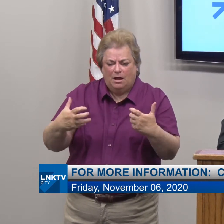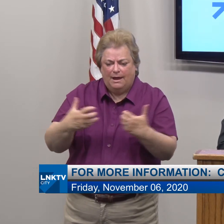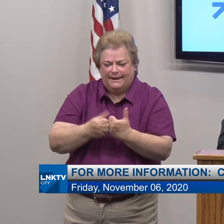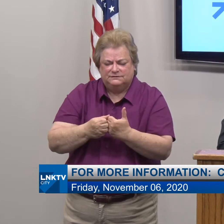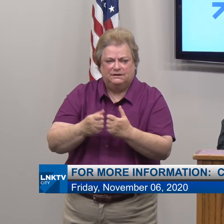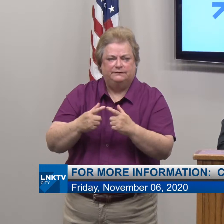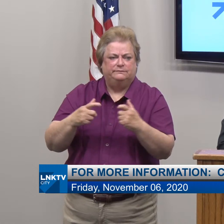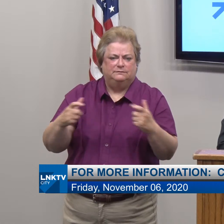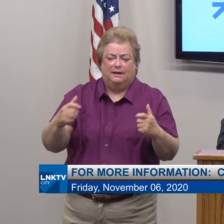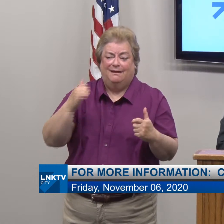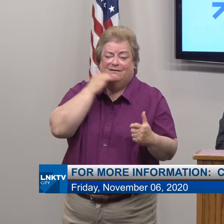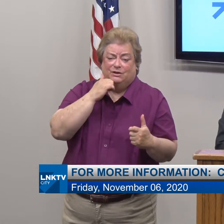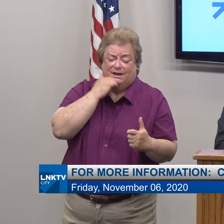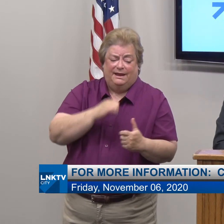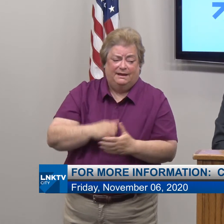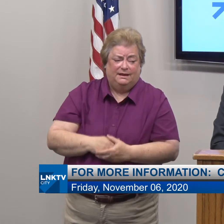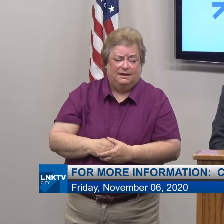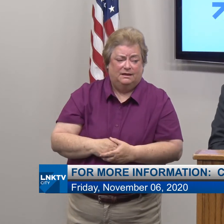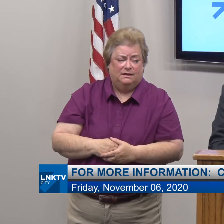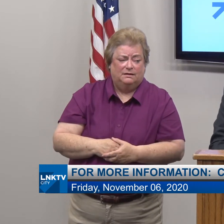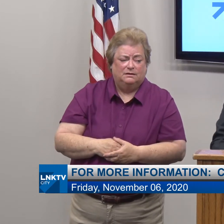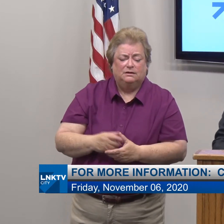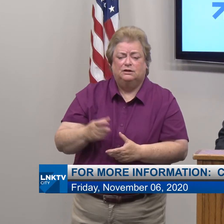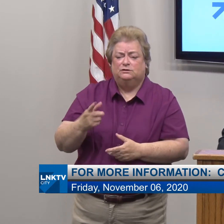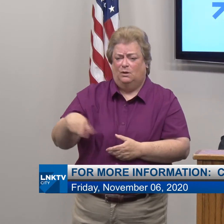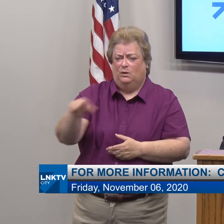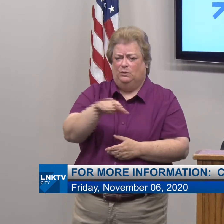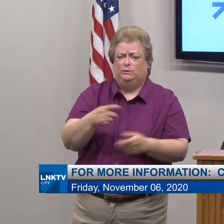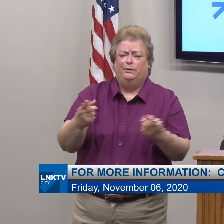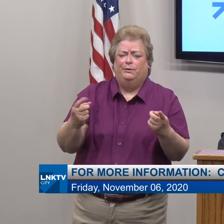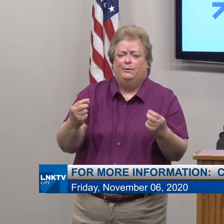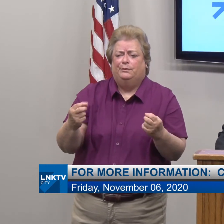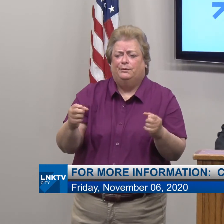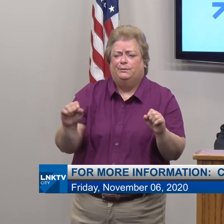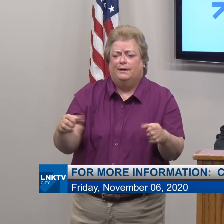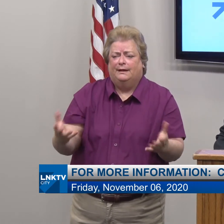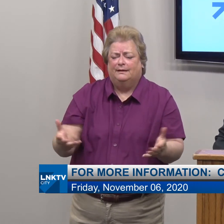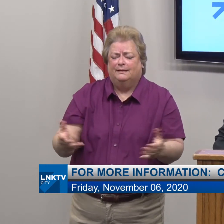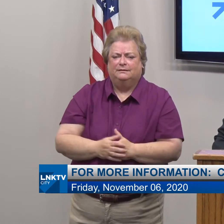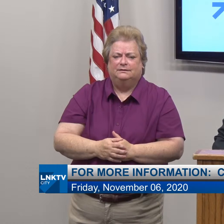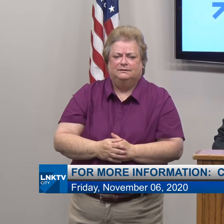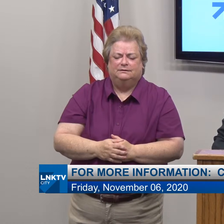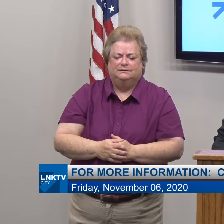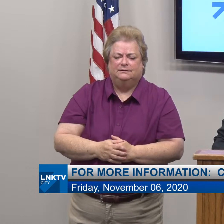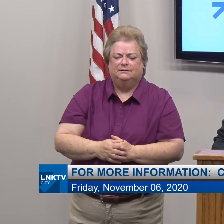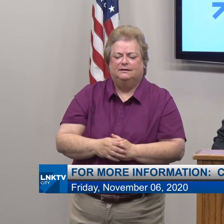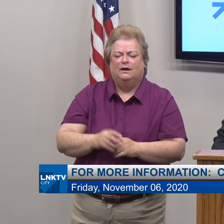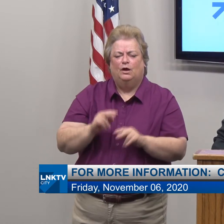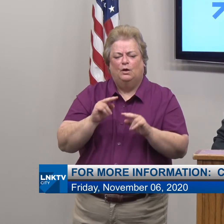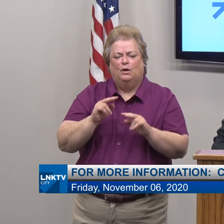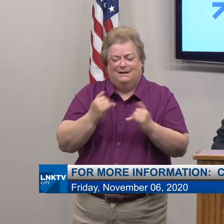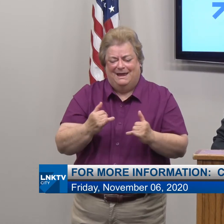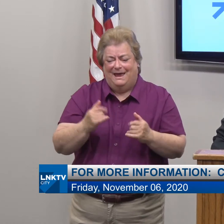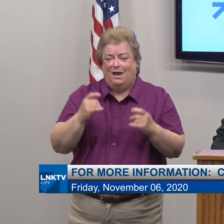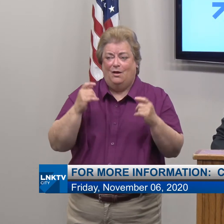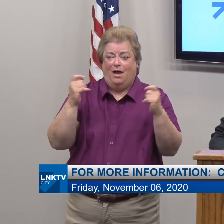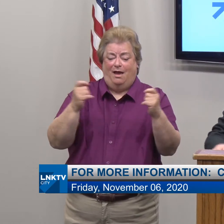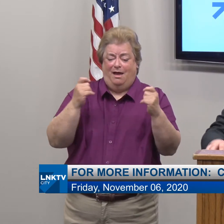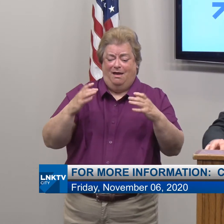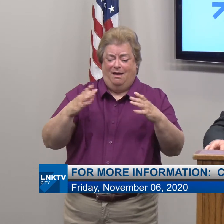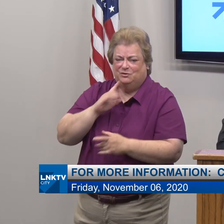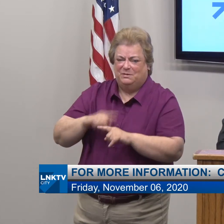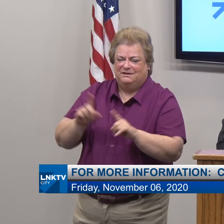day. So what can you do? Please watch your gatherings this holiday season.